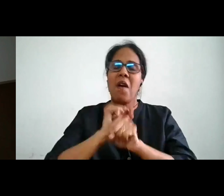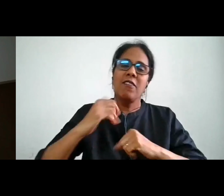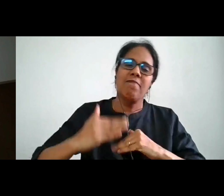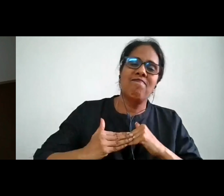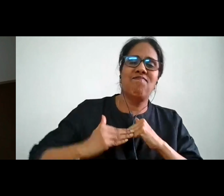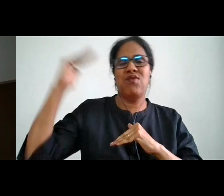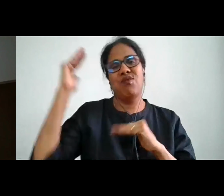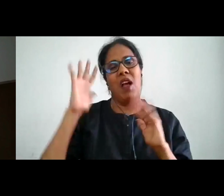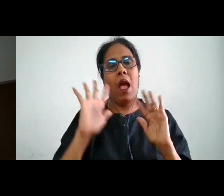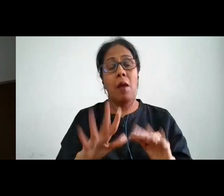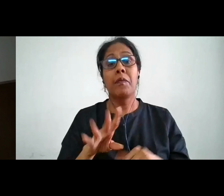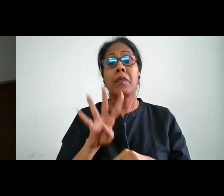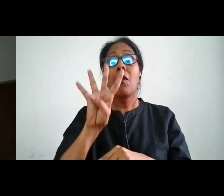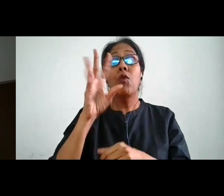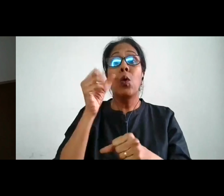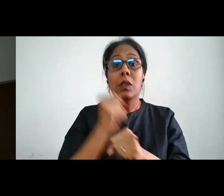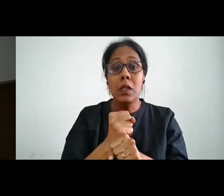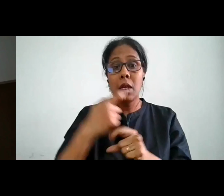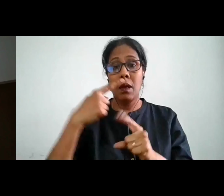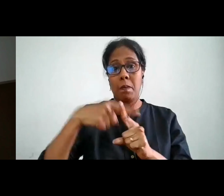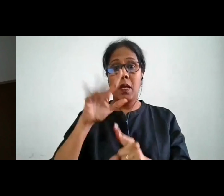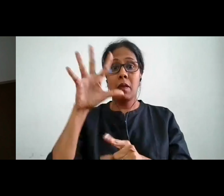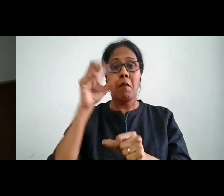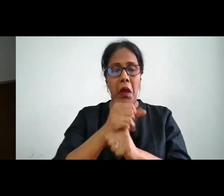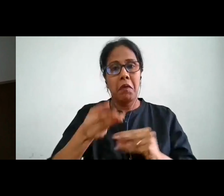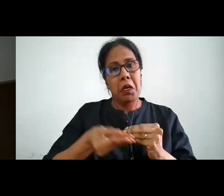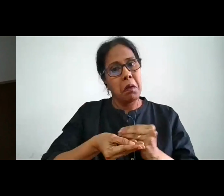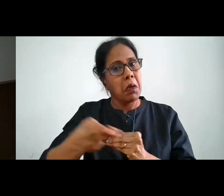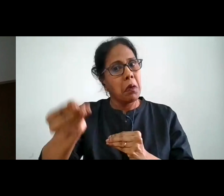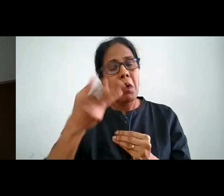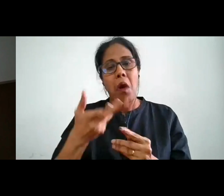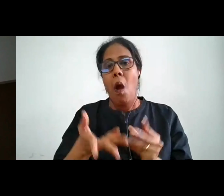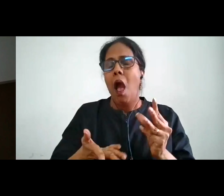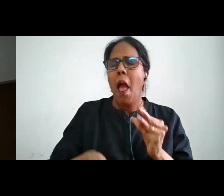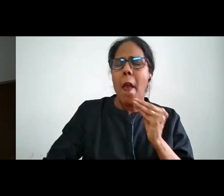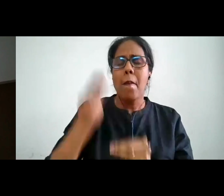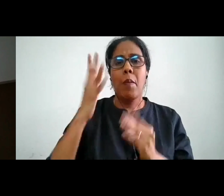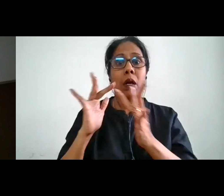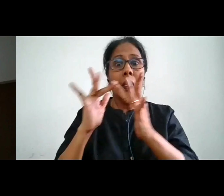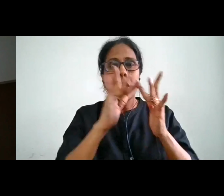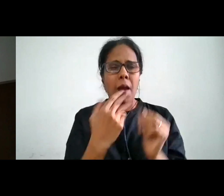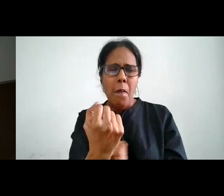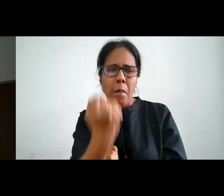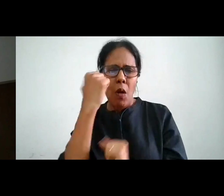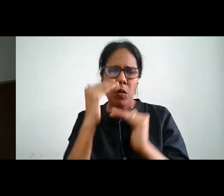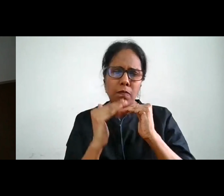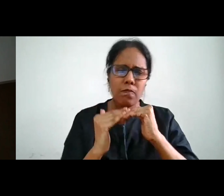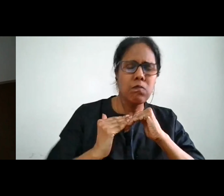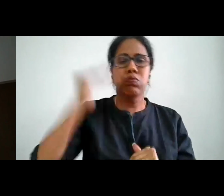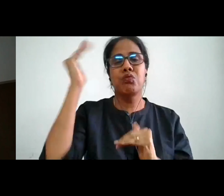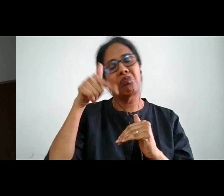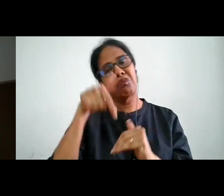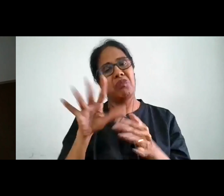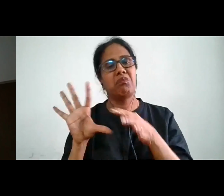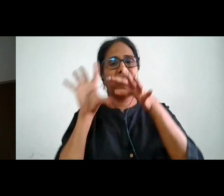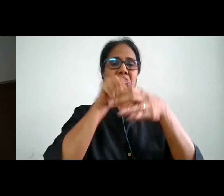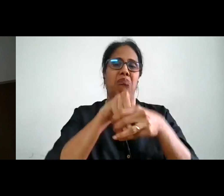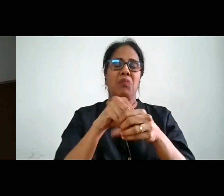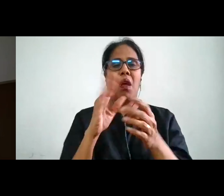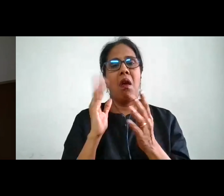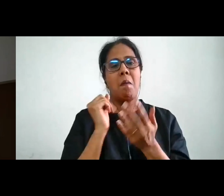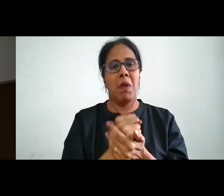of course going to be the major pillars of our digital infrastructure. But to support these technologies through enough download and upload capacity,